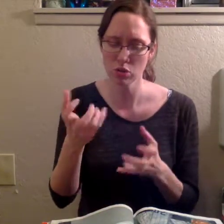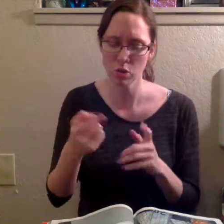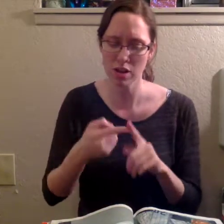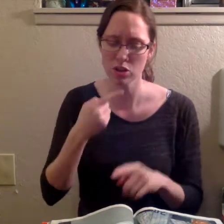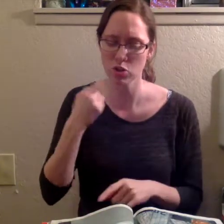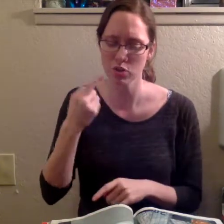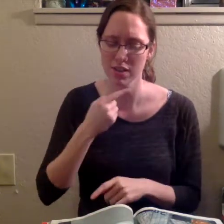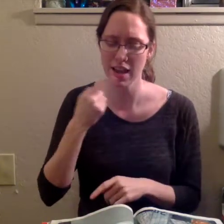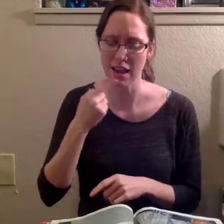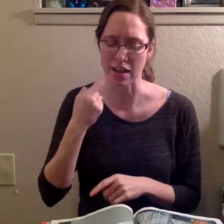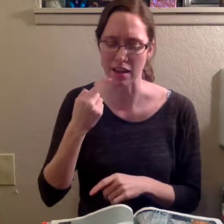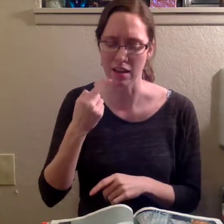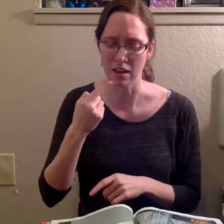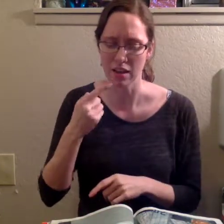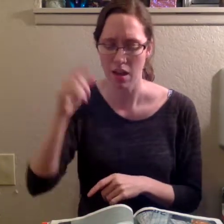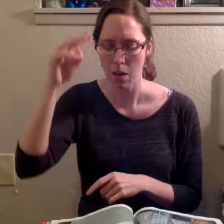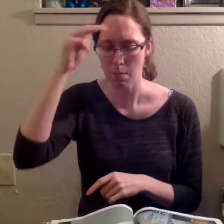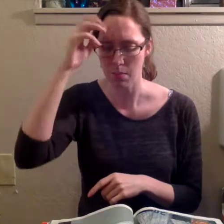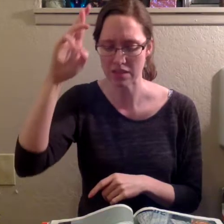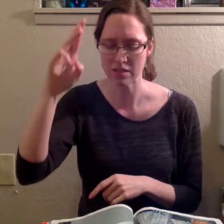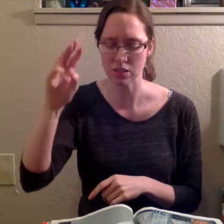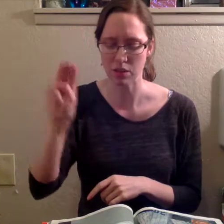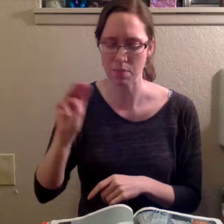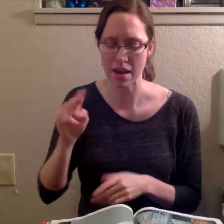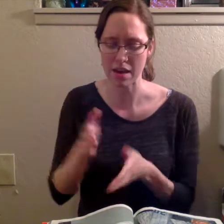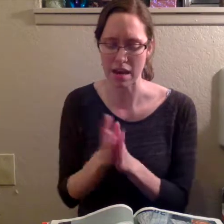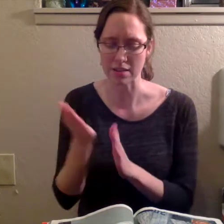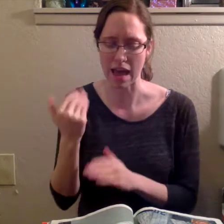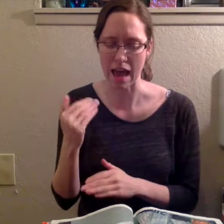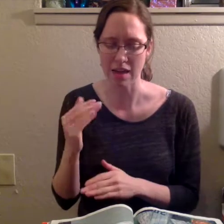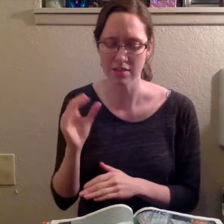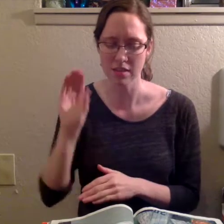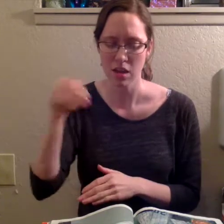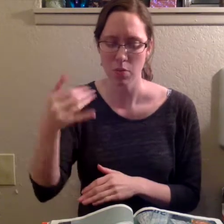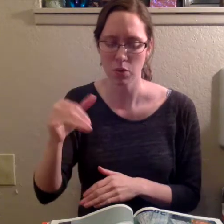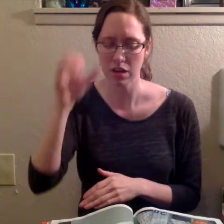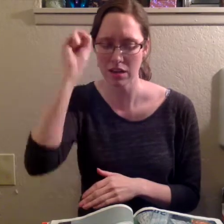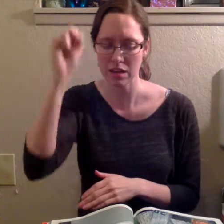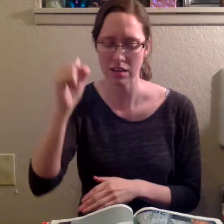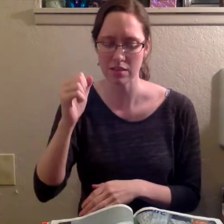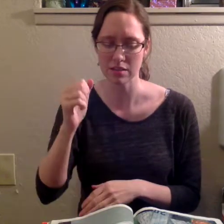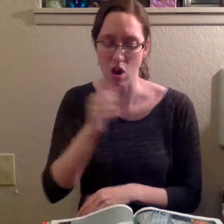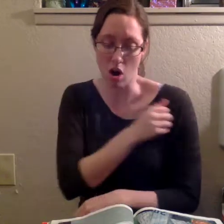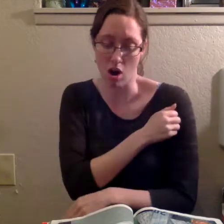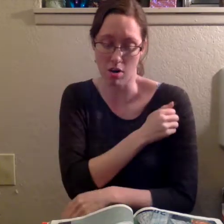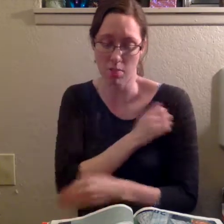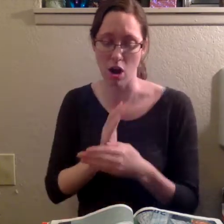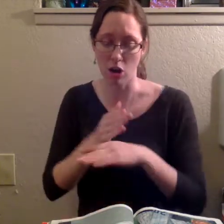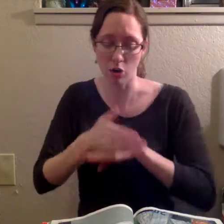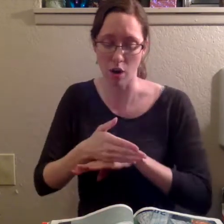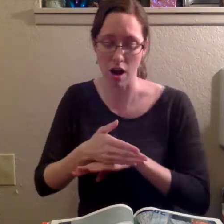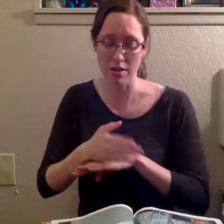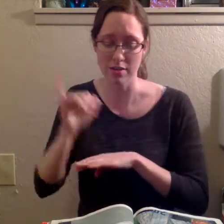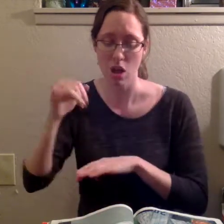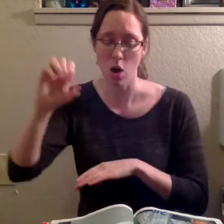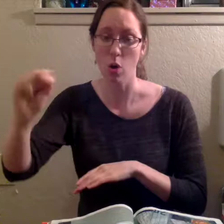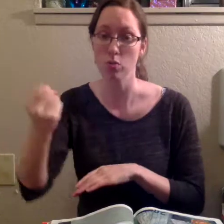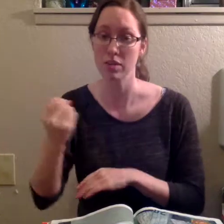want to say?" Mr. Mendez asked, putting his arm across